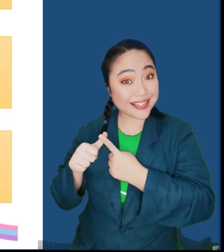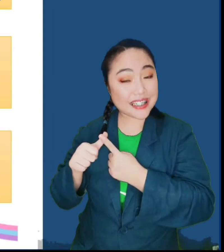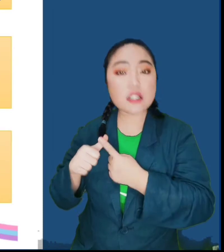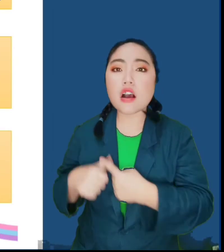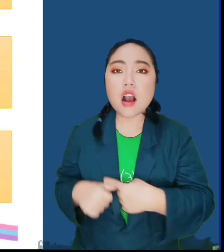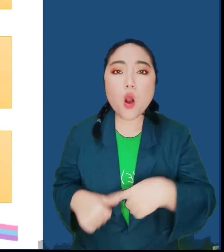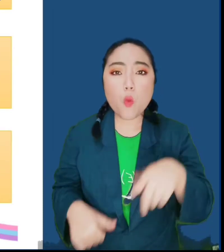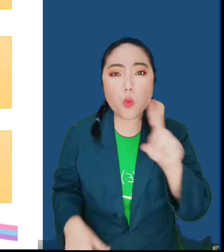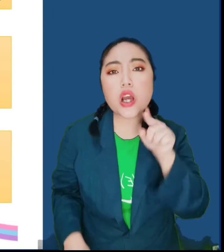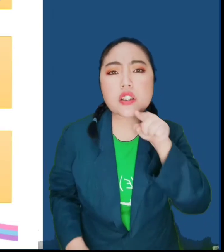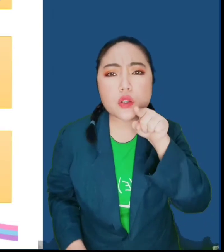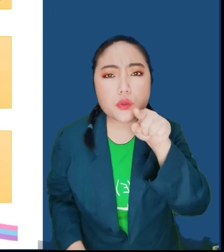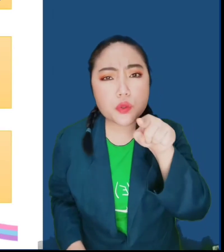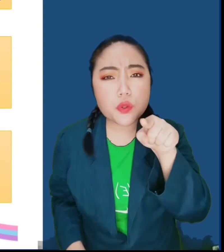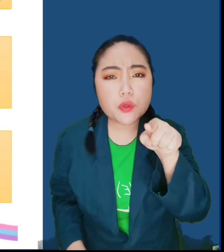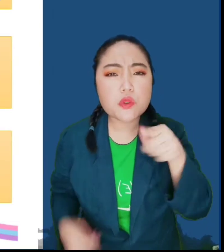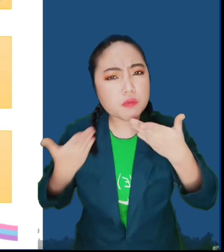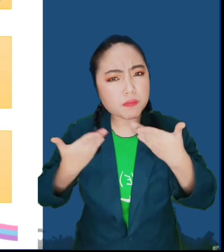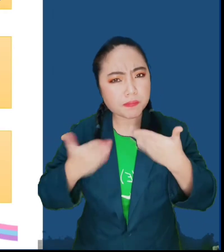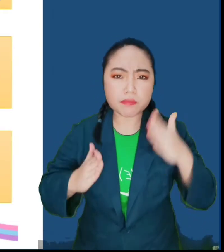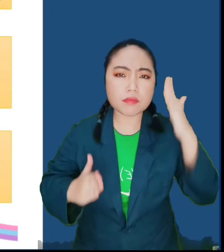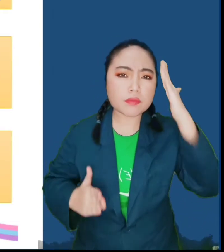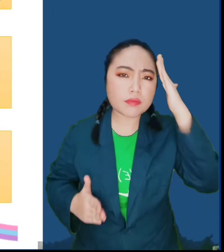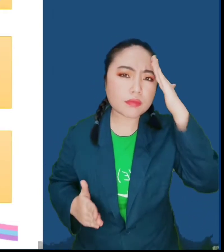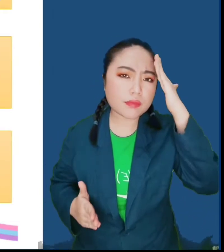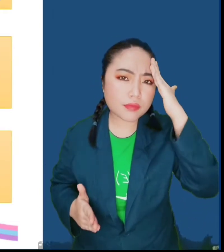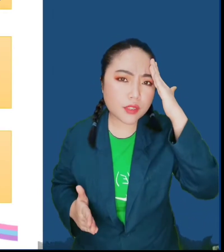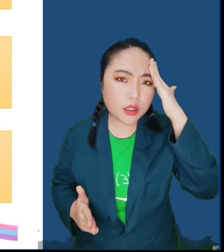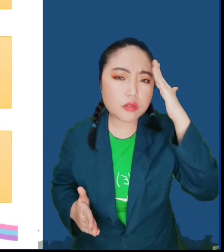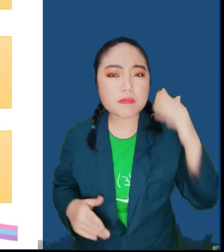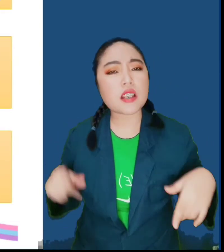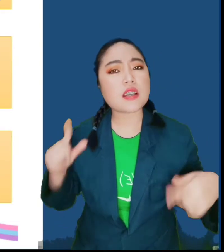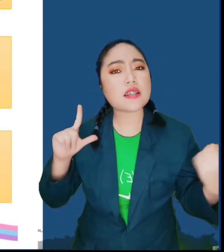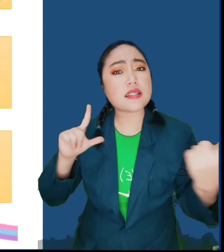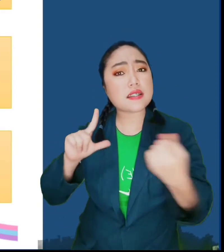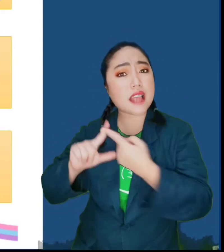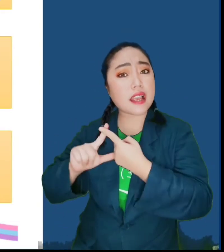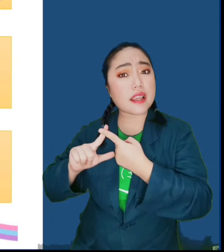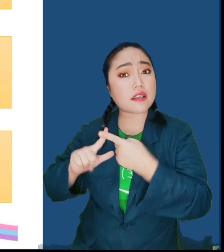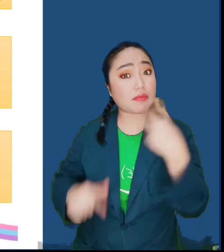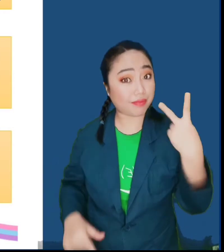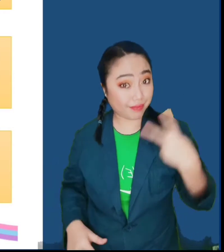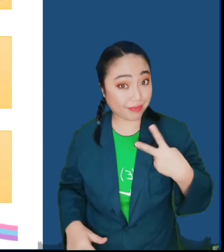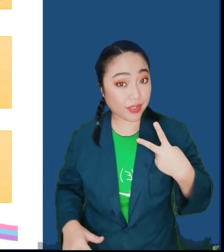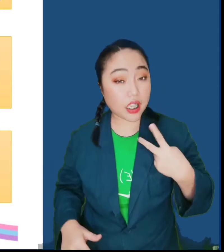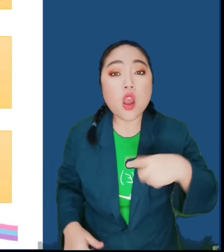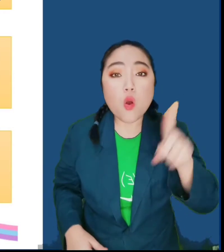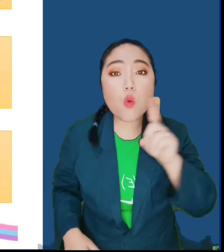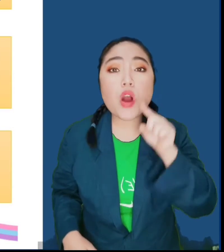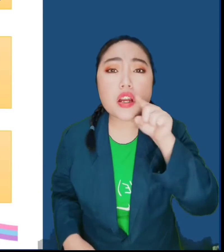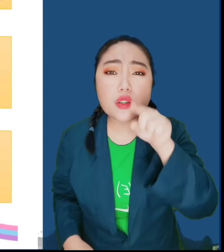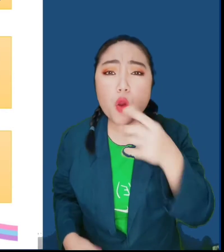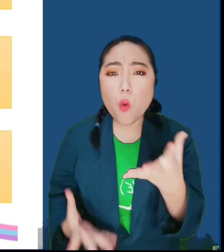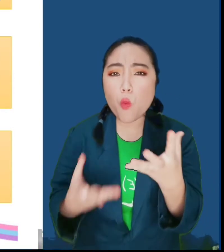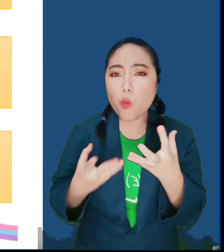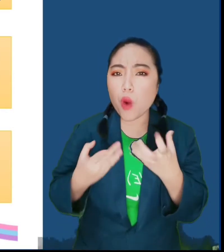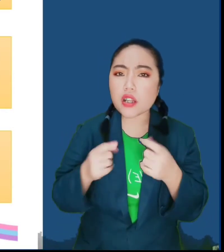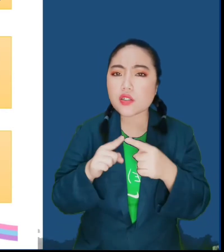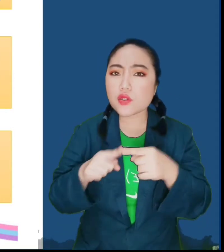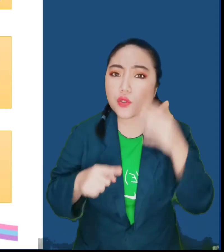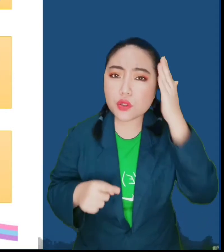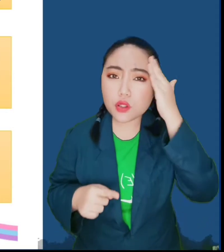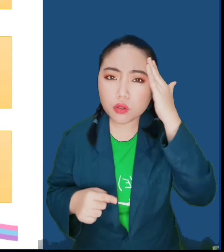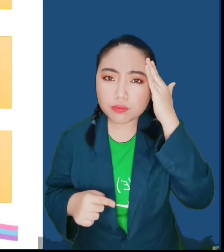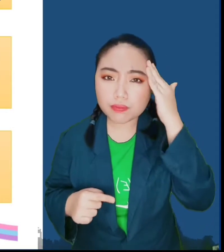what you already know. Second, what you want to know.